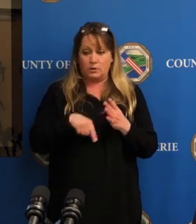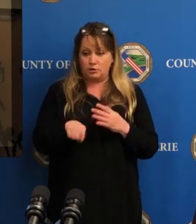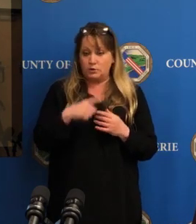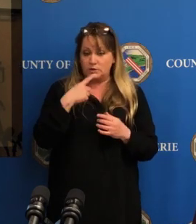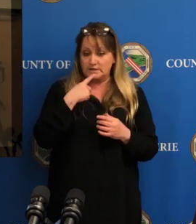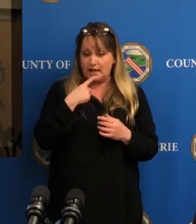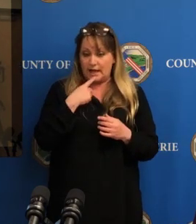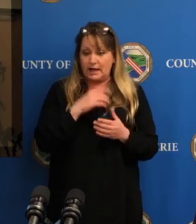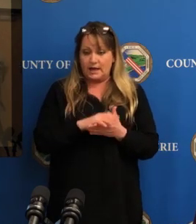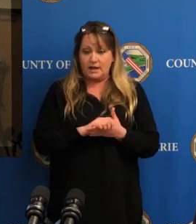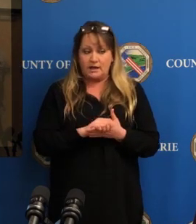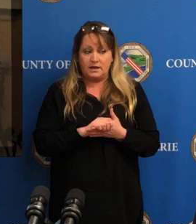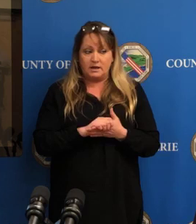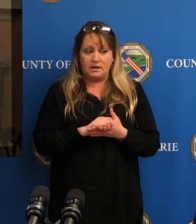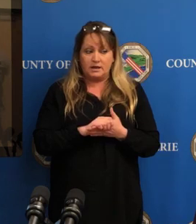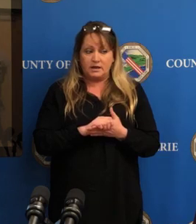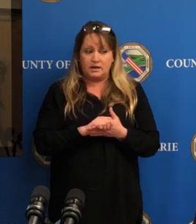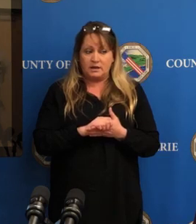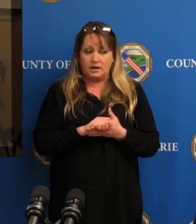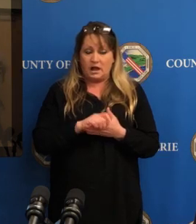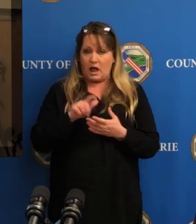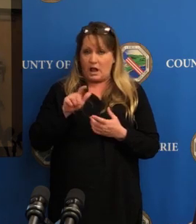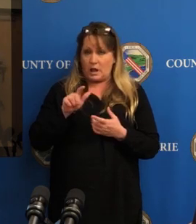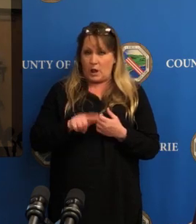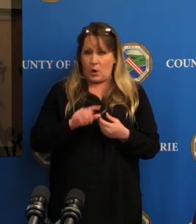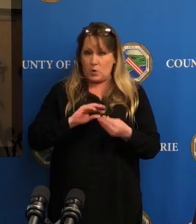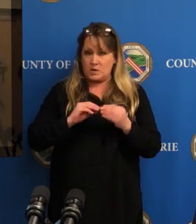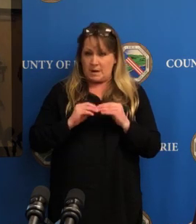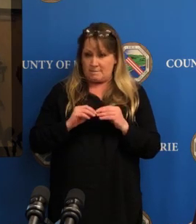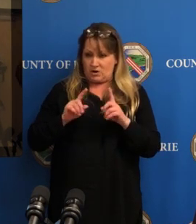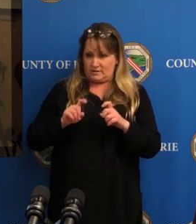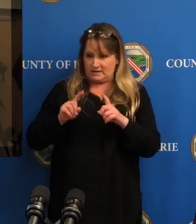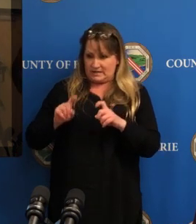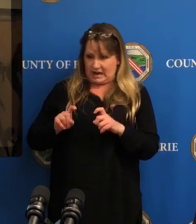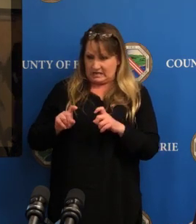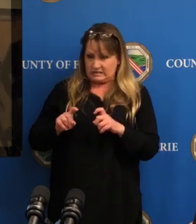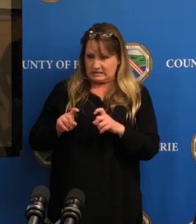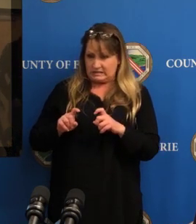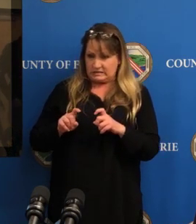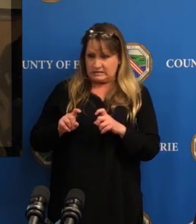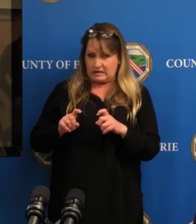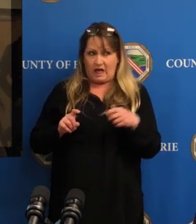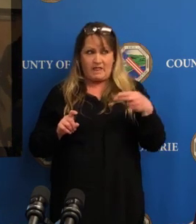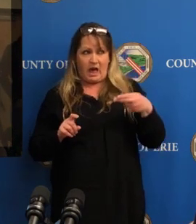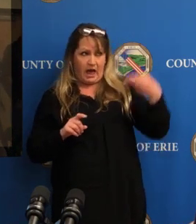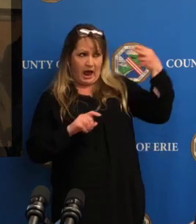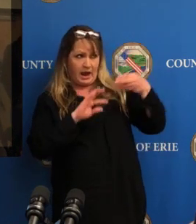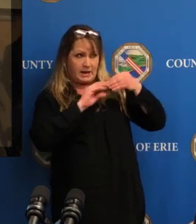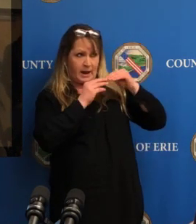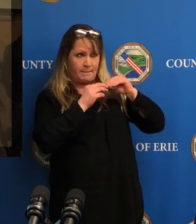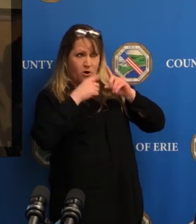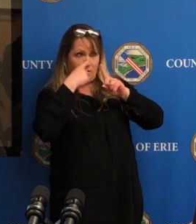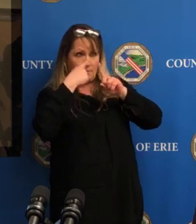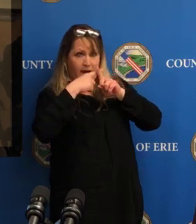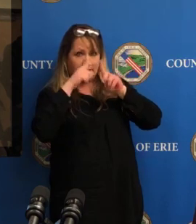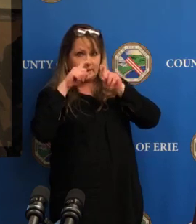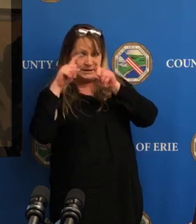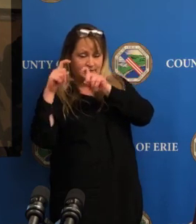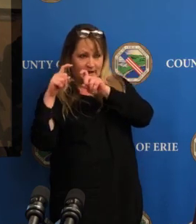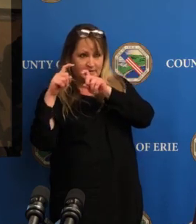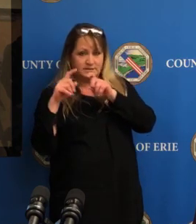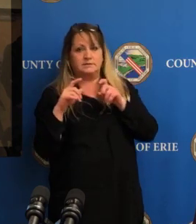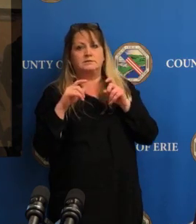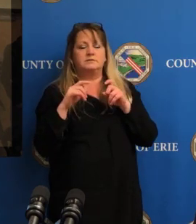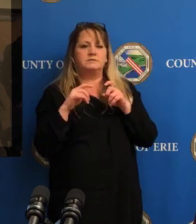the relatively lower number of tests done and the relatively higher number of positive tests